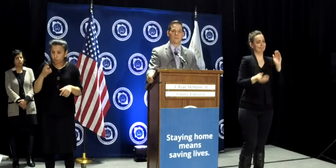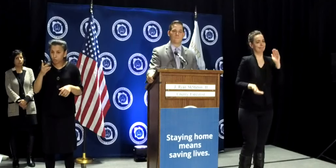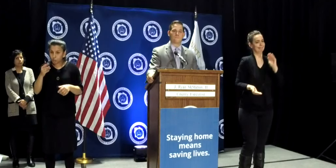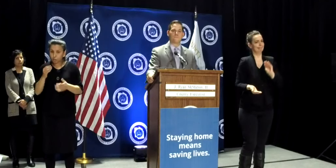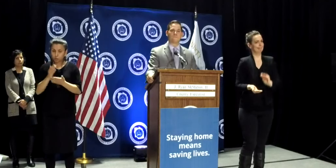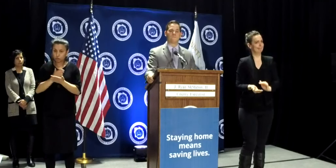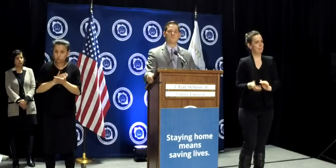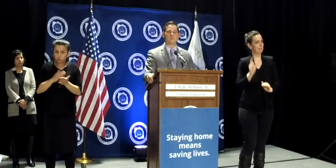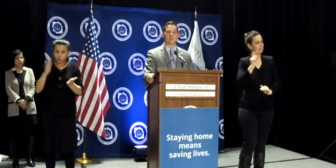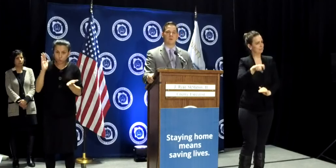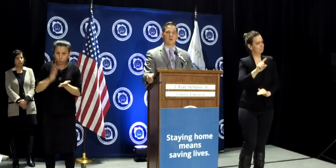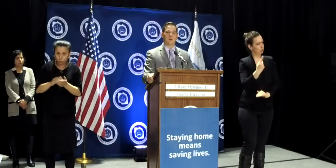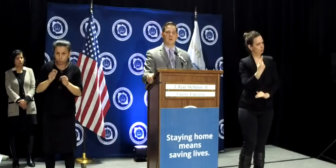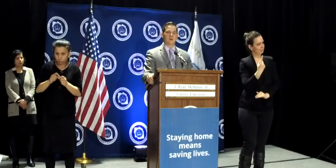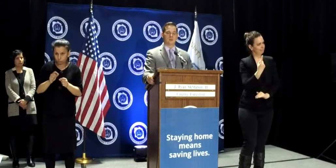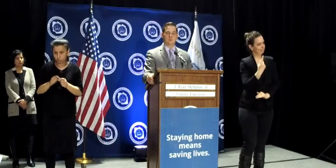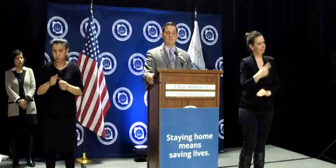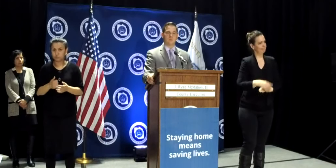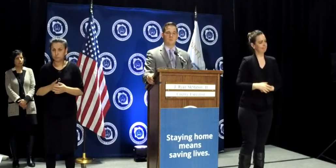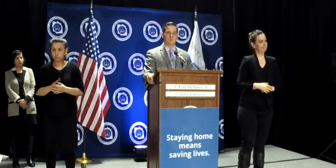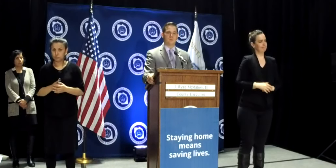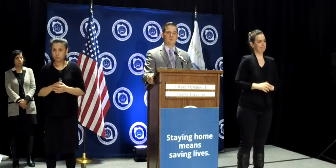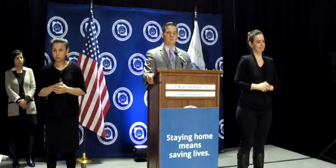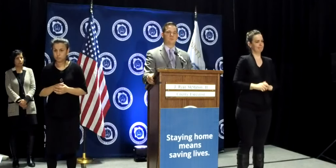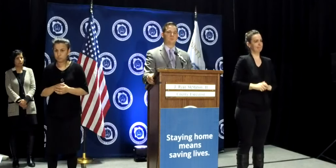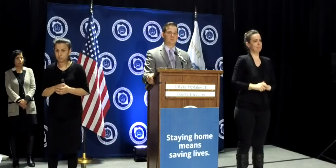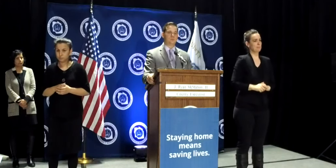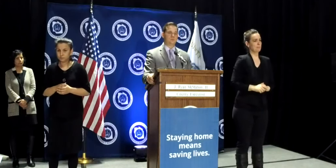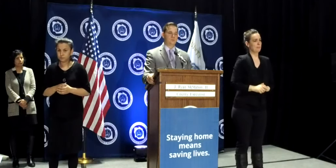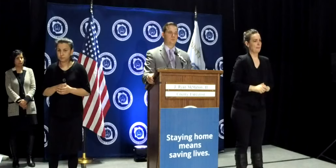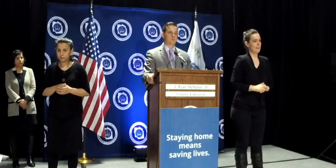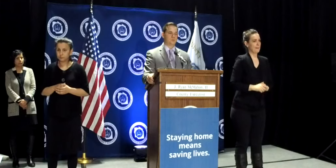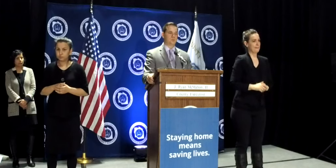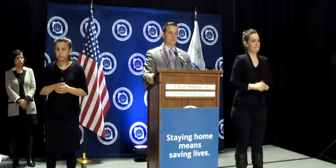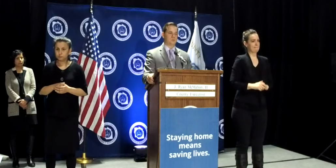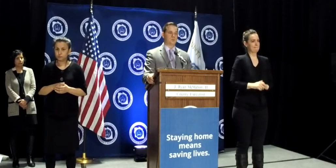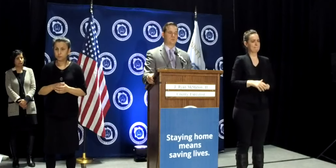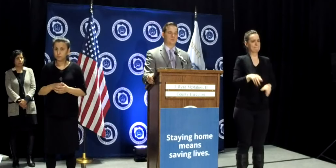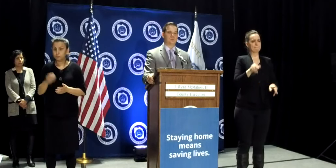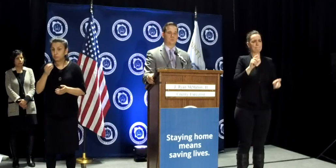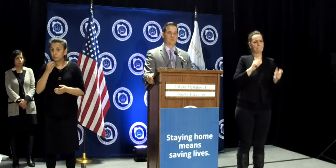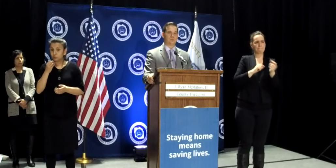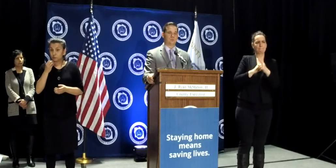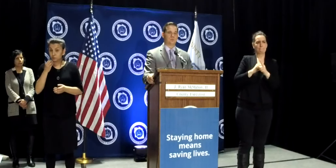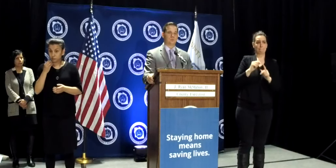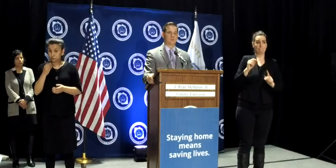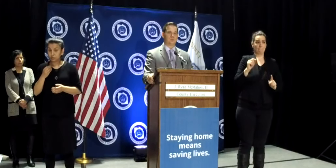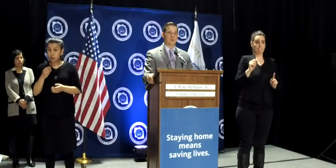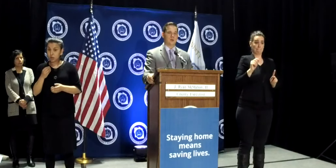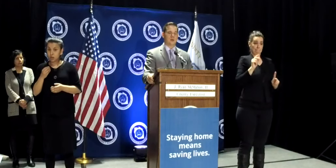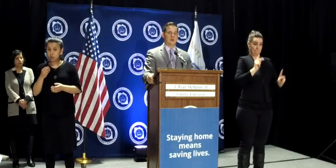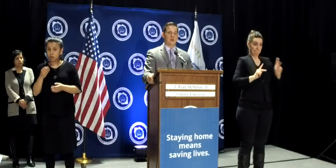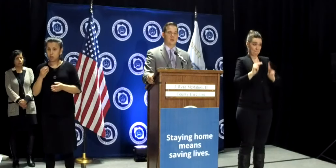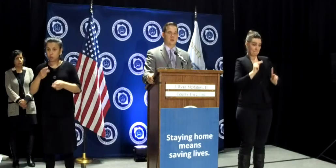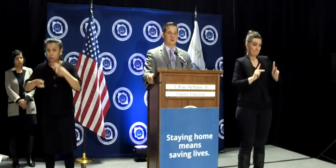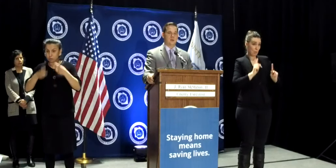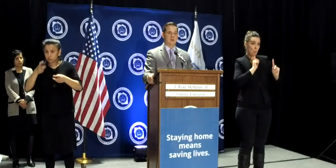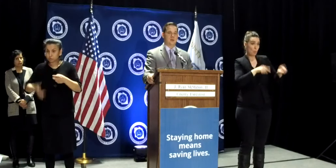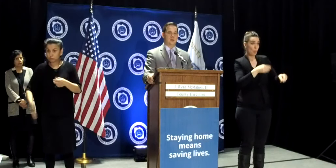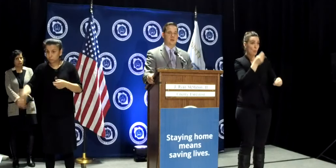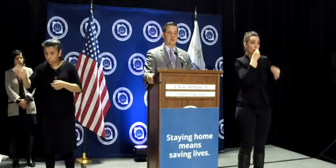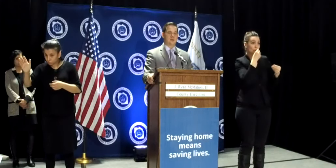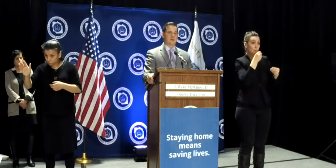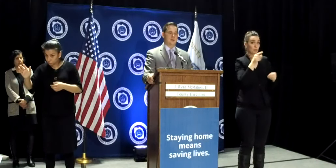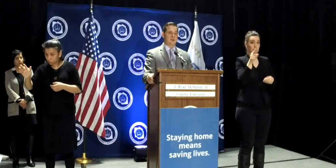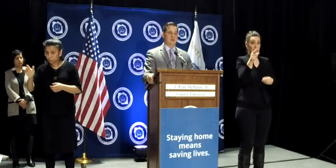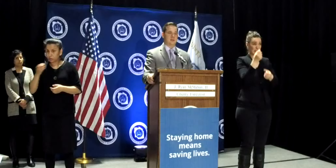for takeout? Because I know a lot of our businesses are surviving only that way, but that set of rules was established early